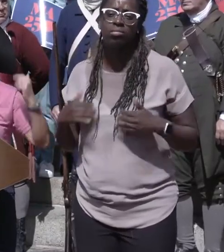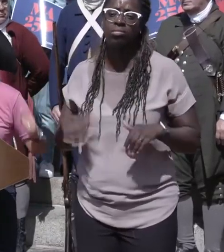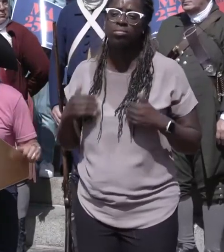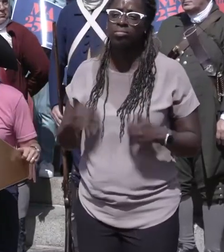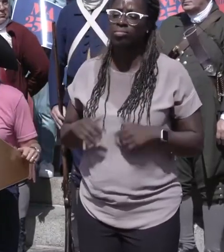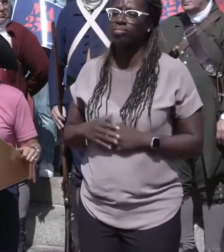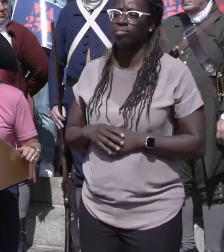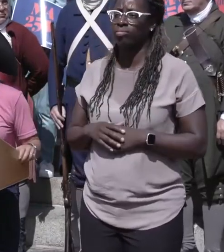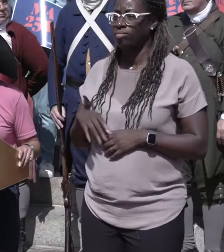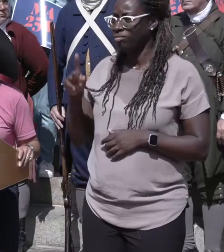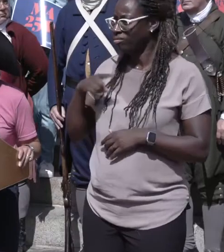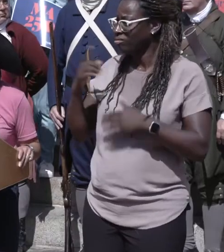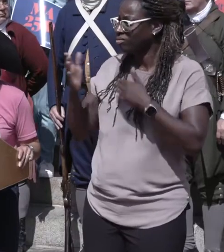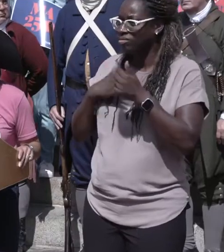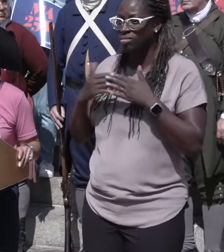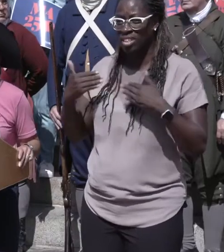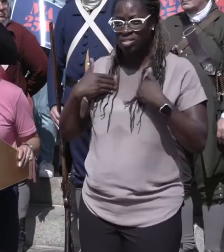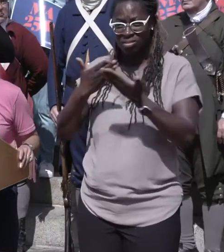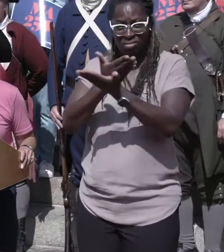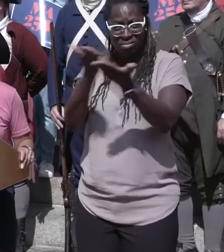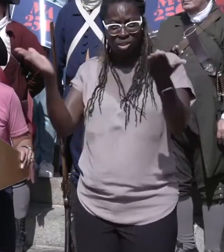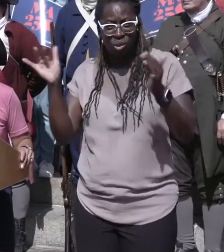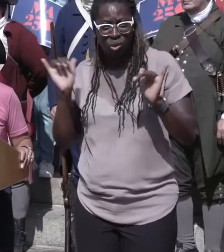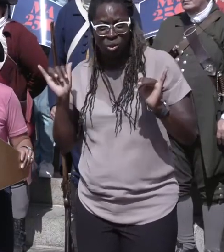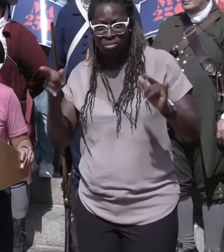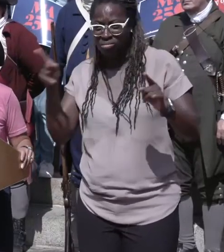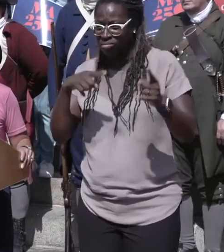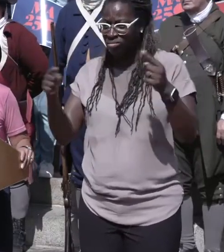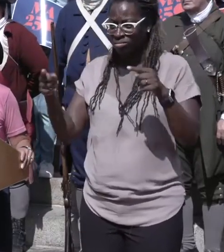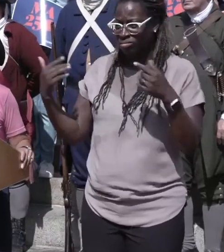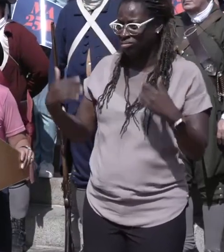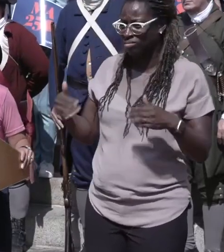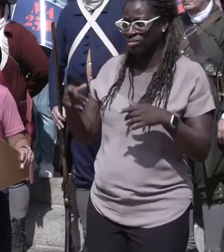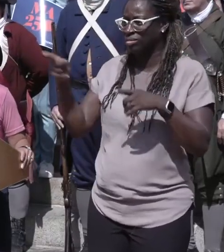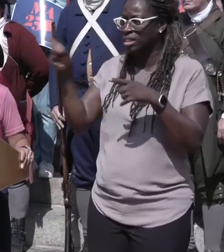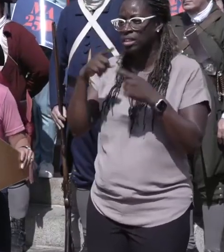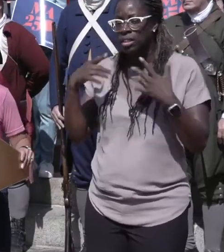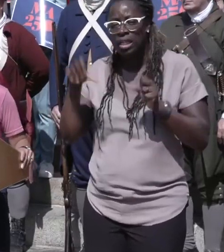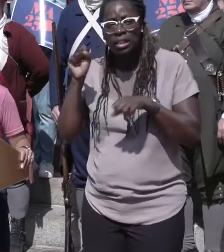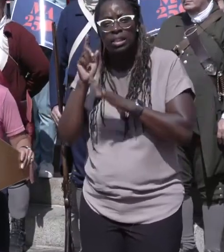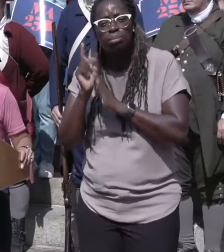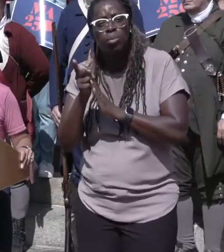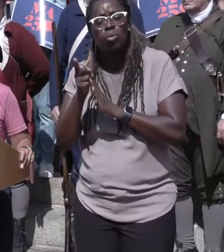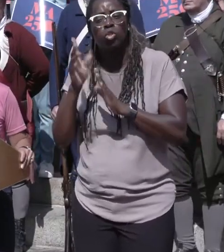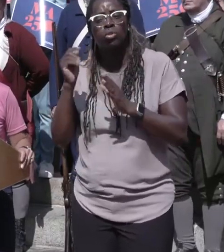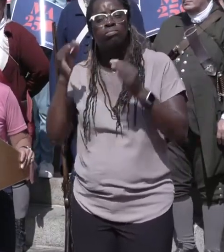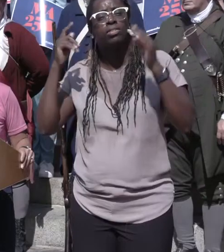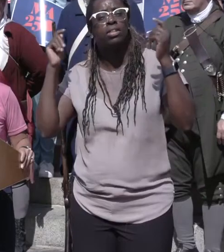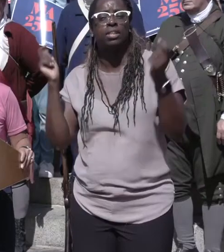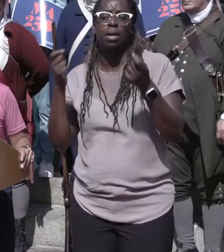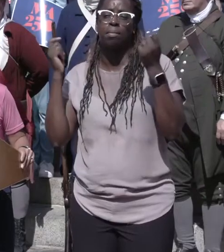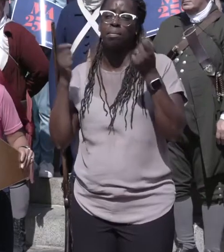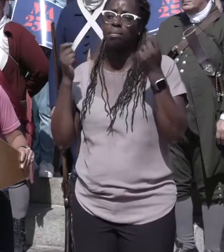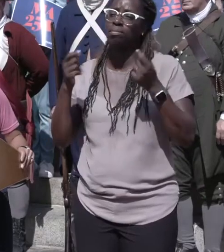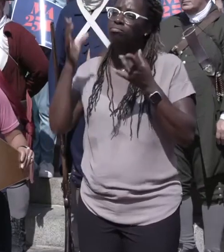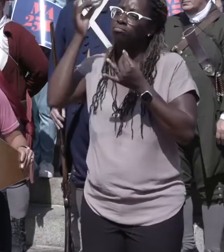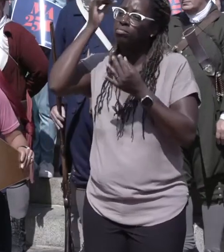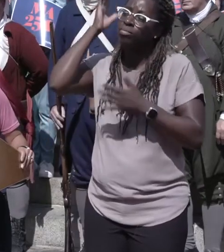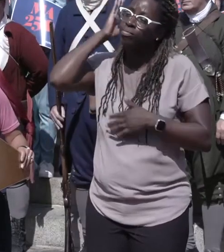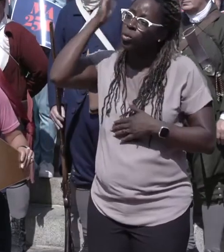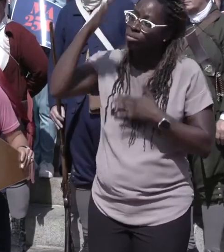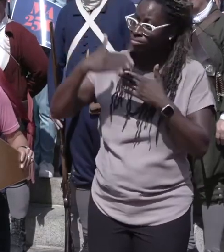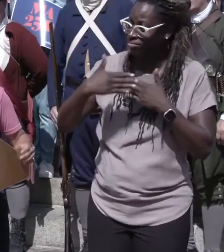and we have all of you to take this moment and to celebrate, but also to think about the future. And you'll notice on the T-shirt, it's only half